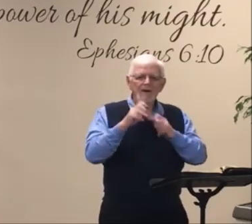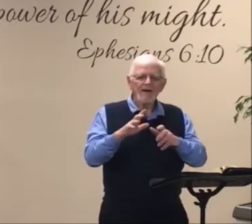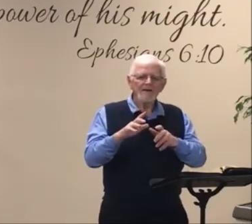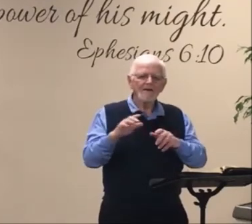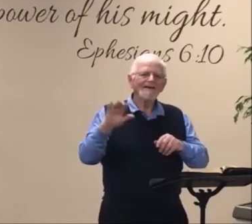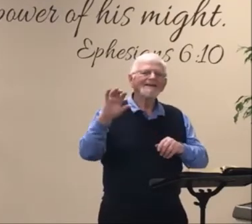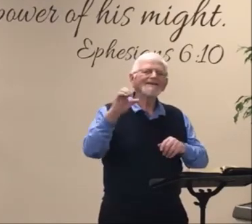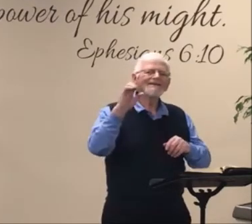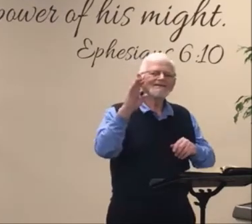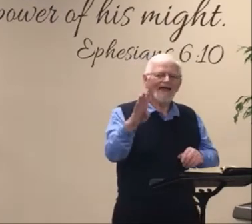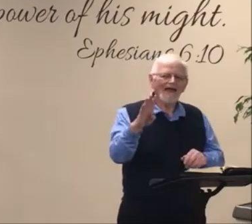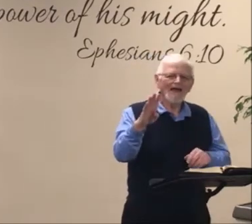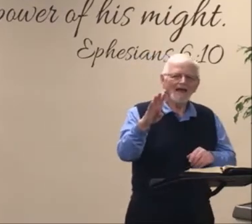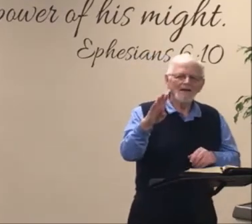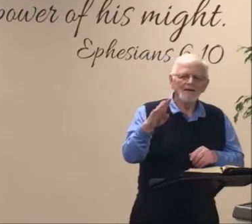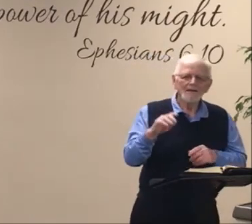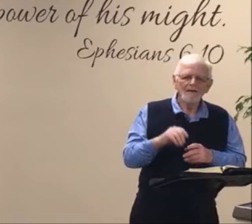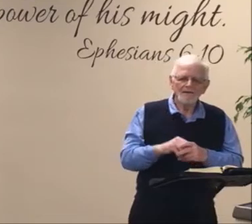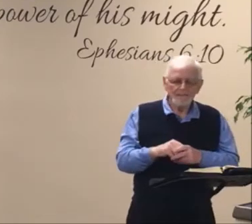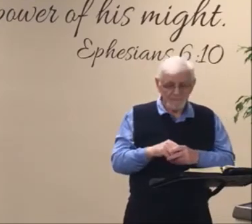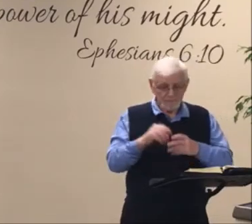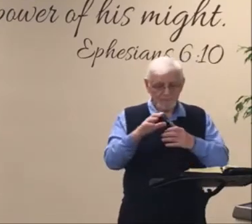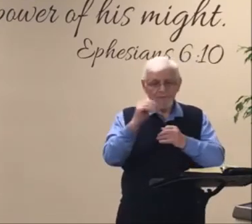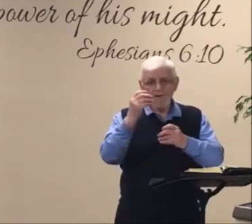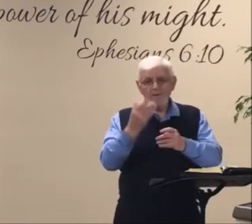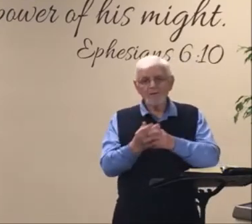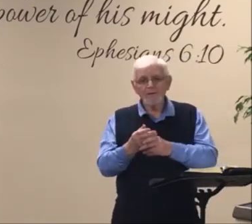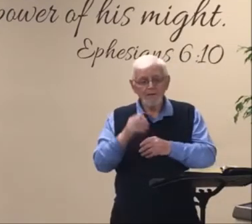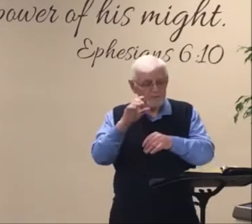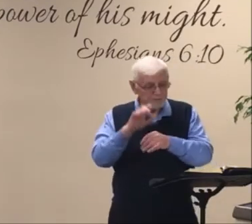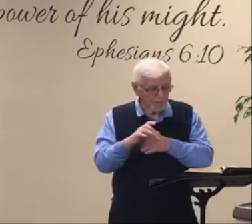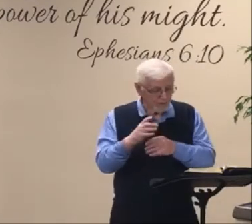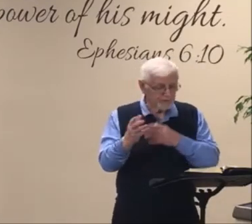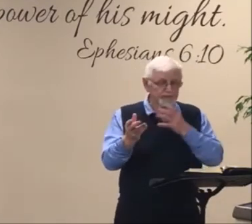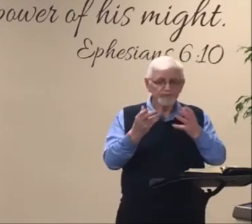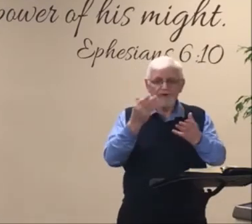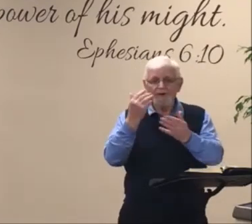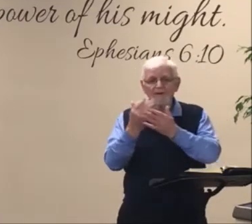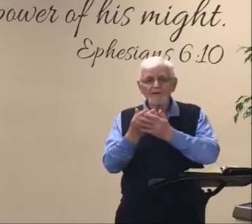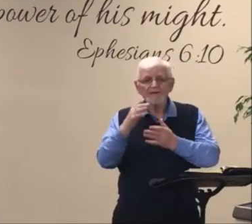You can know you can come into a church and the Spirit can be good, and you say, man, we had a good church service today.